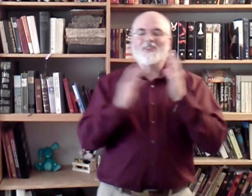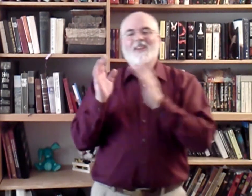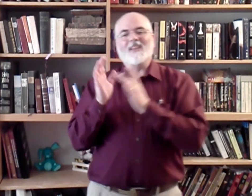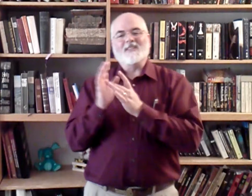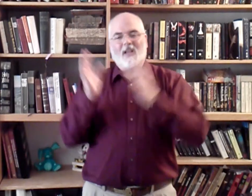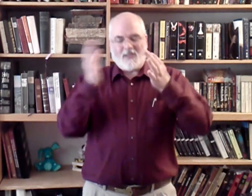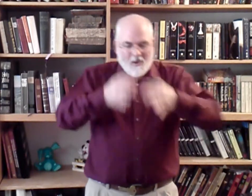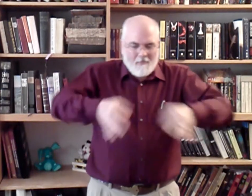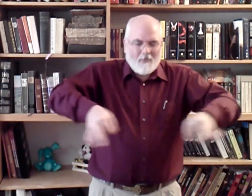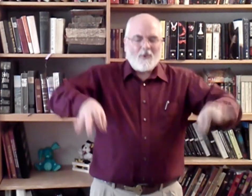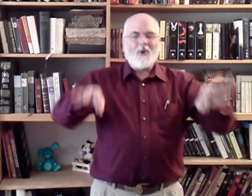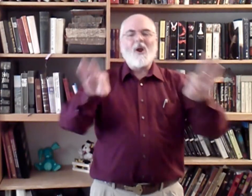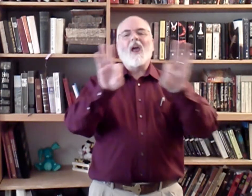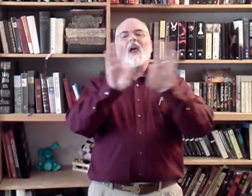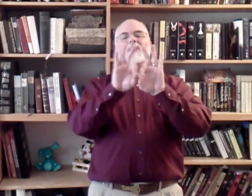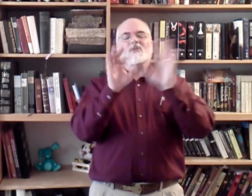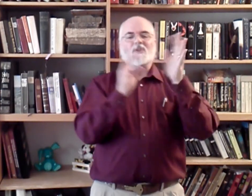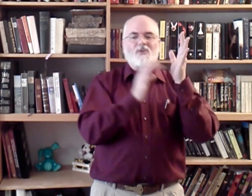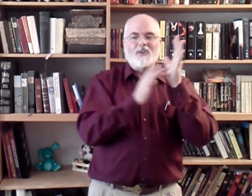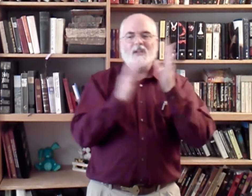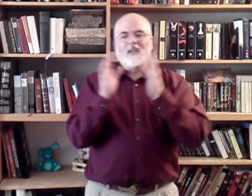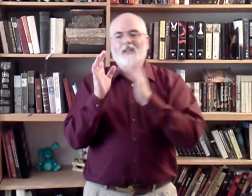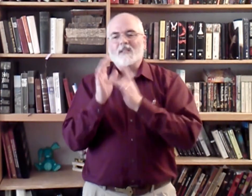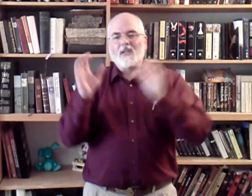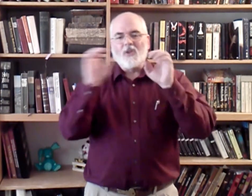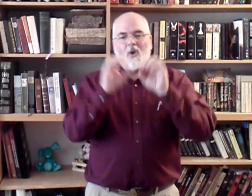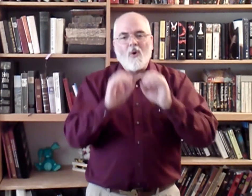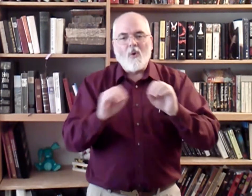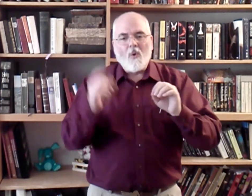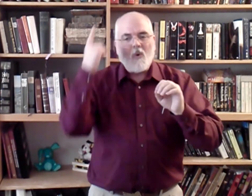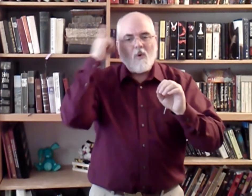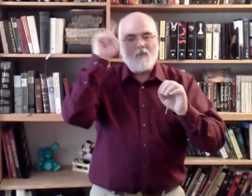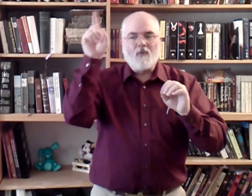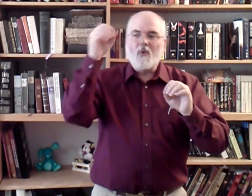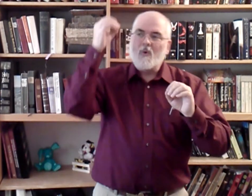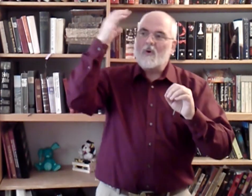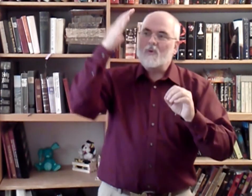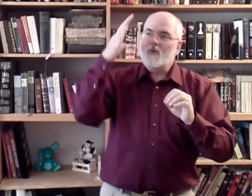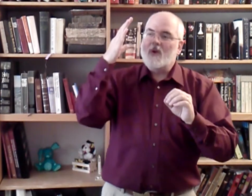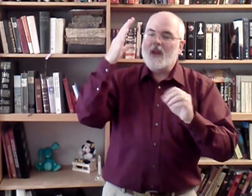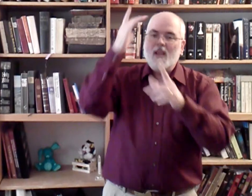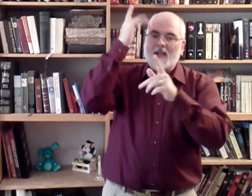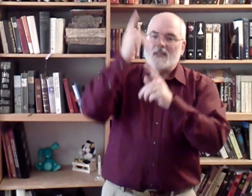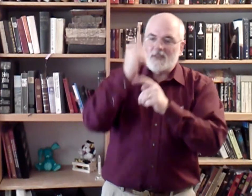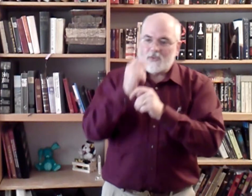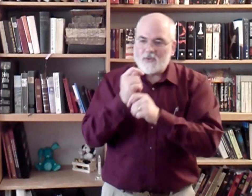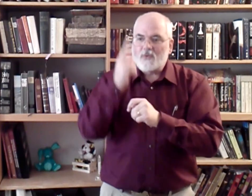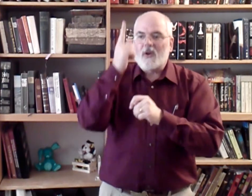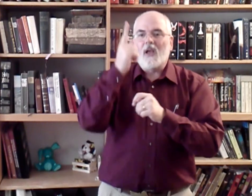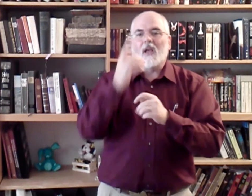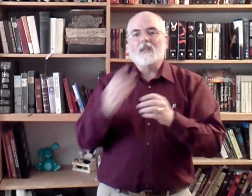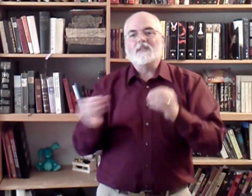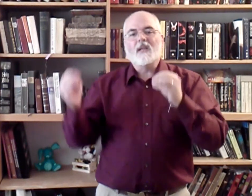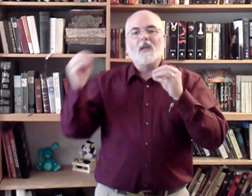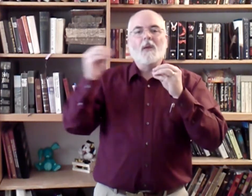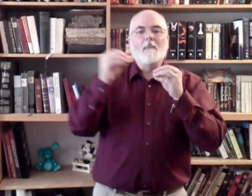Jesus, precious Jesus, O for grace to trust Him